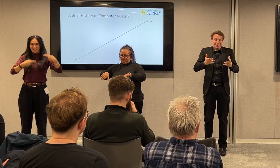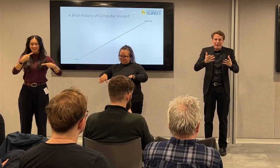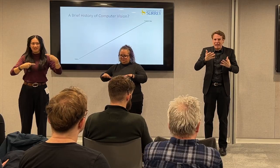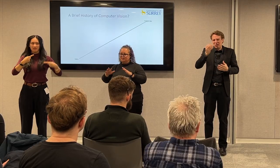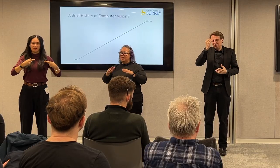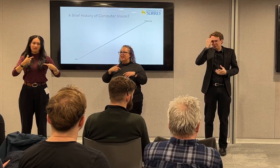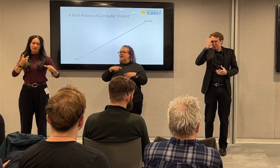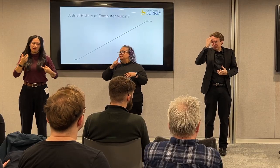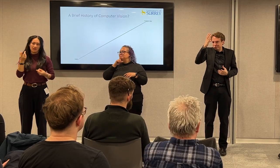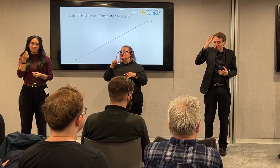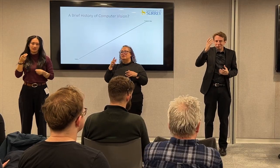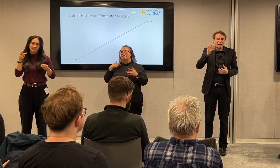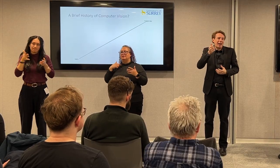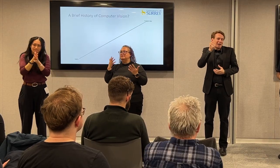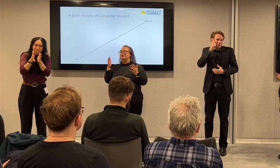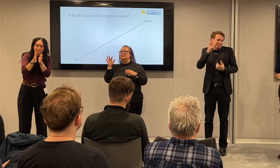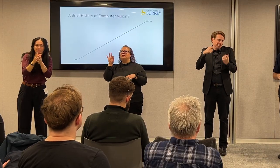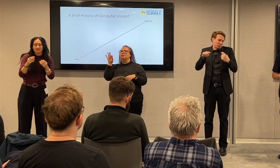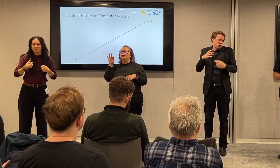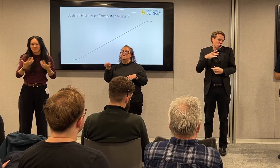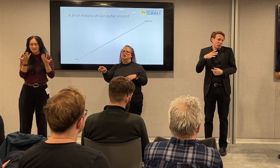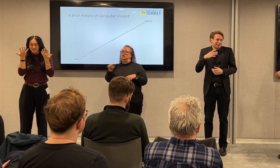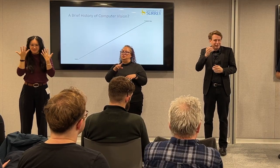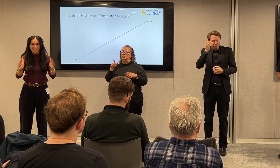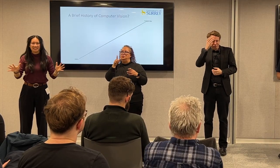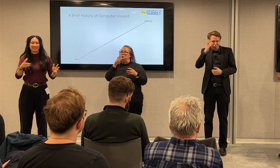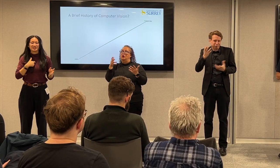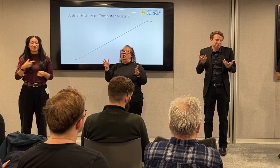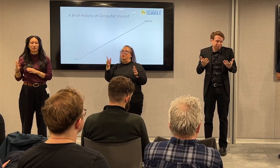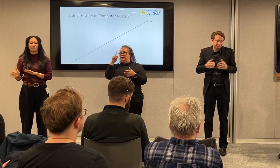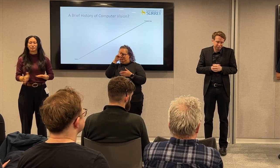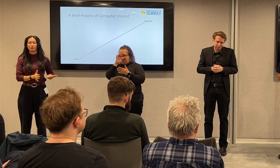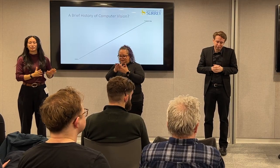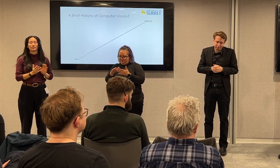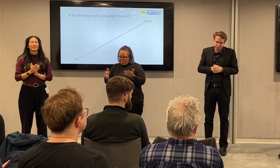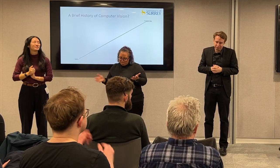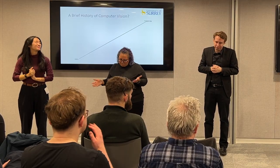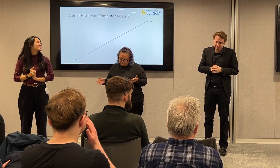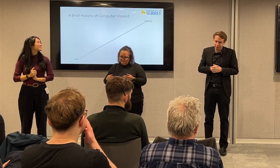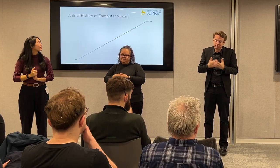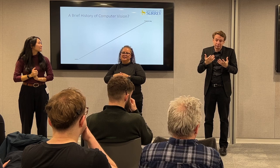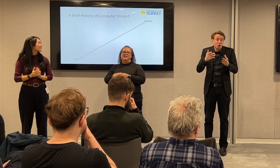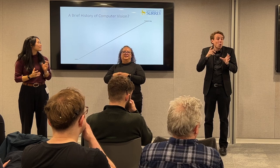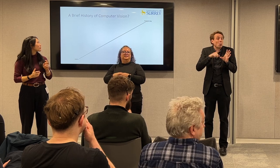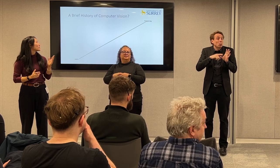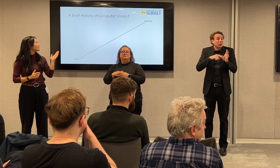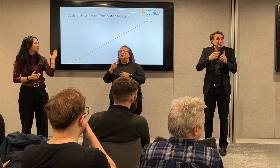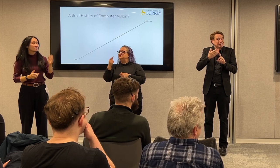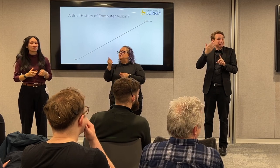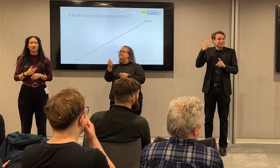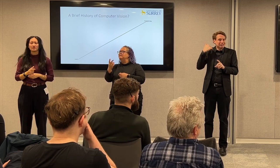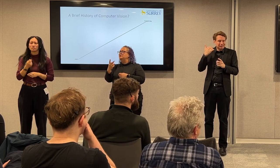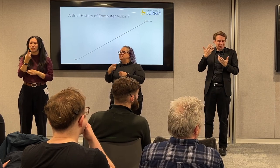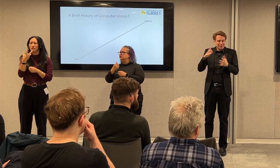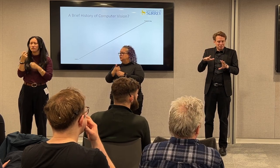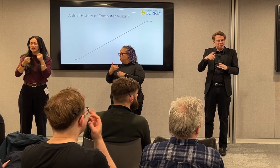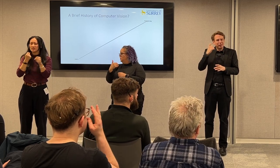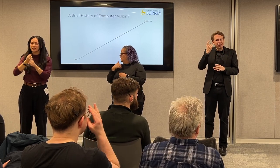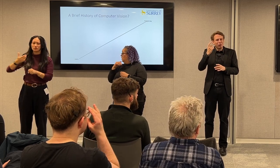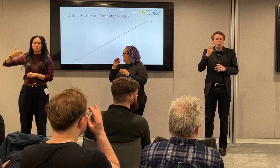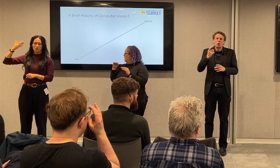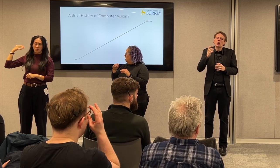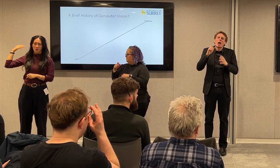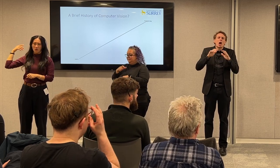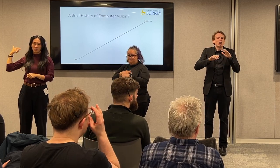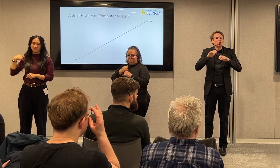I was preaching to converted anyway. So a few years ago, I put together a timeline of computer vision. So I'm going to